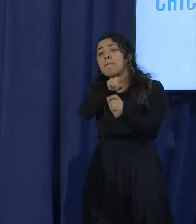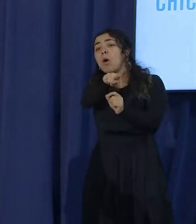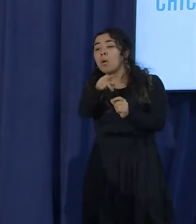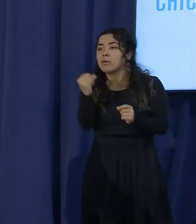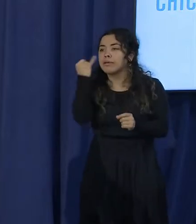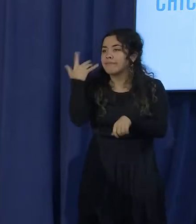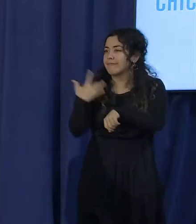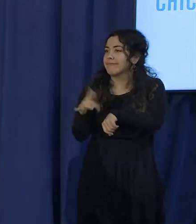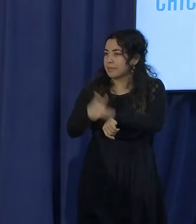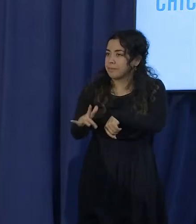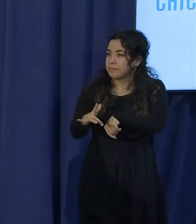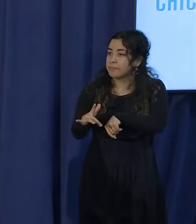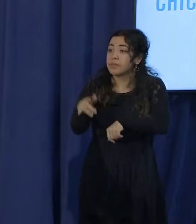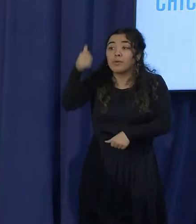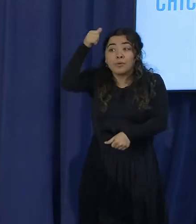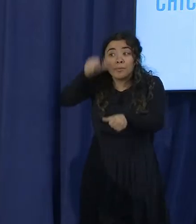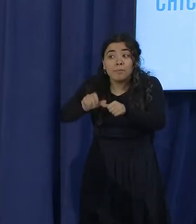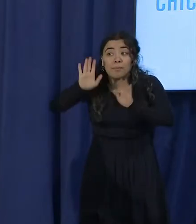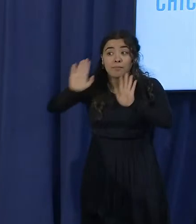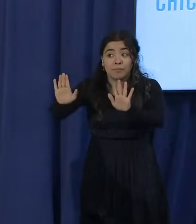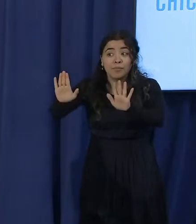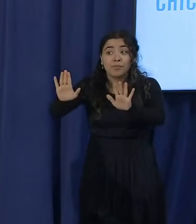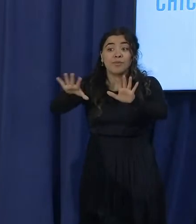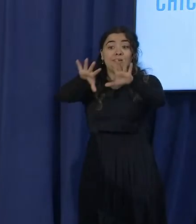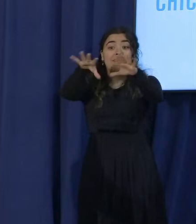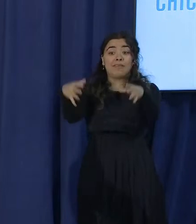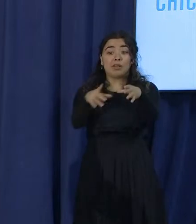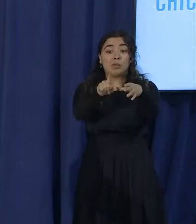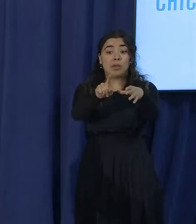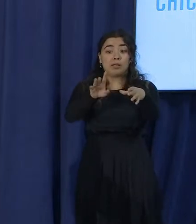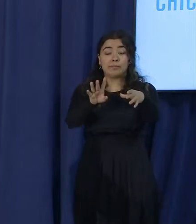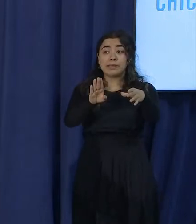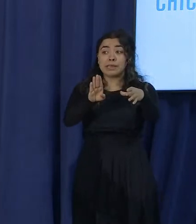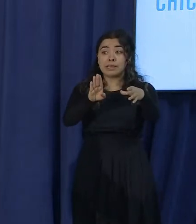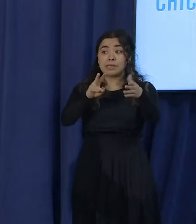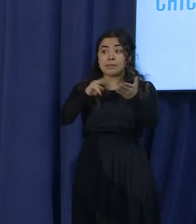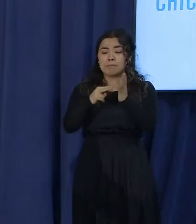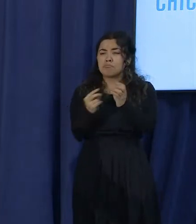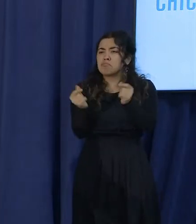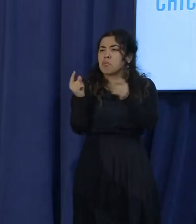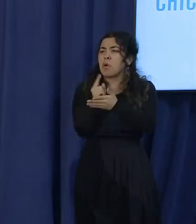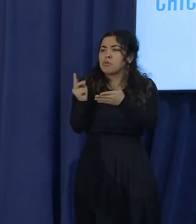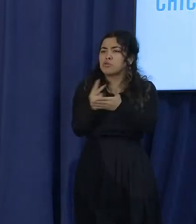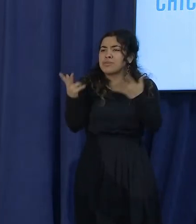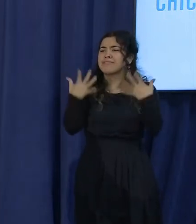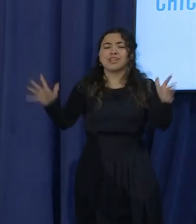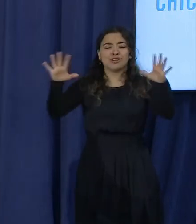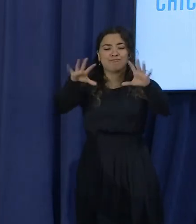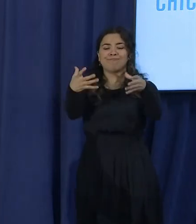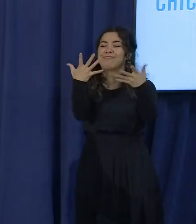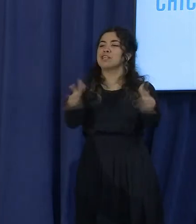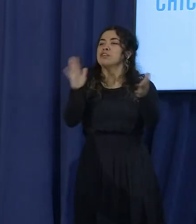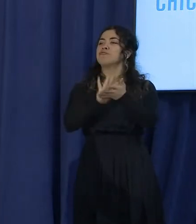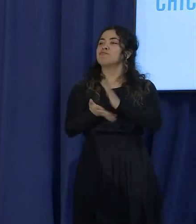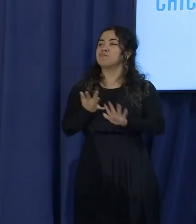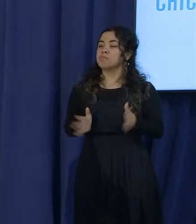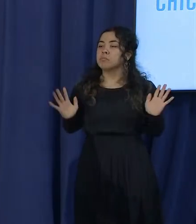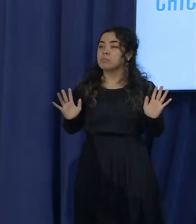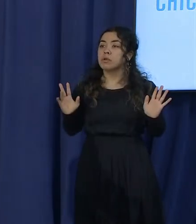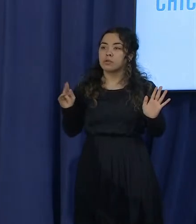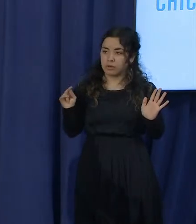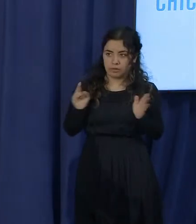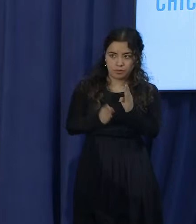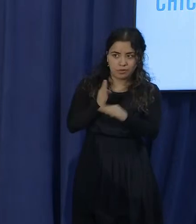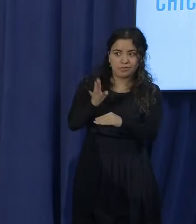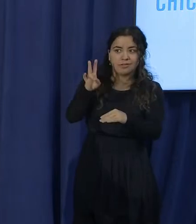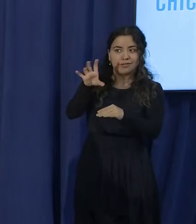remember, Phase 1B does not mean most people get vaccinated that first week or this week. We've got more than 750,000